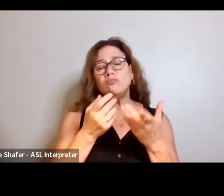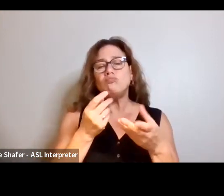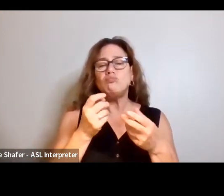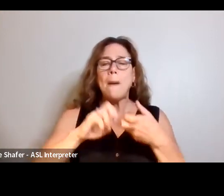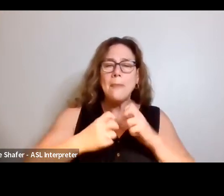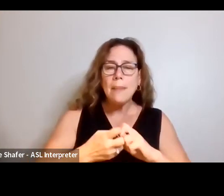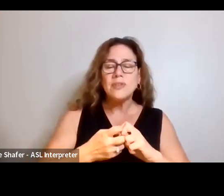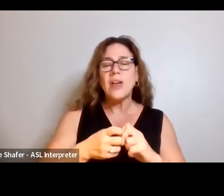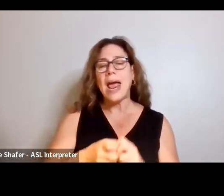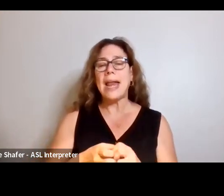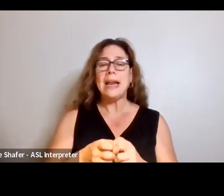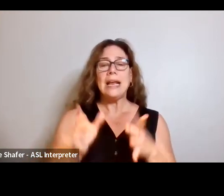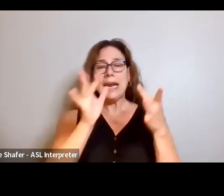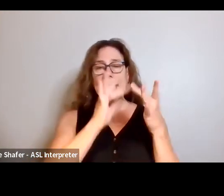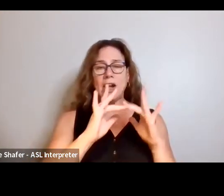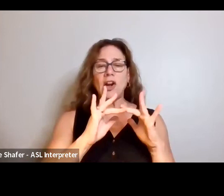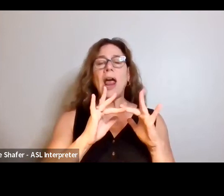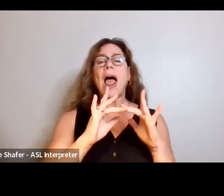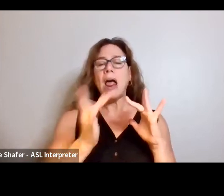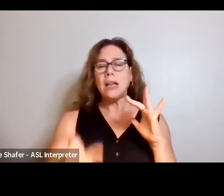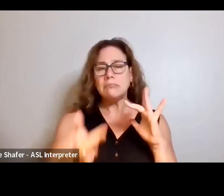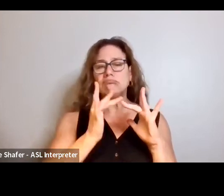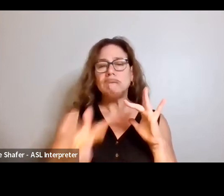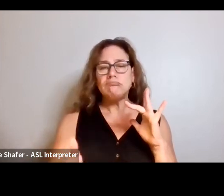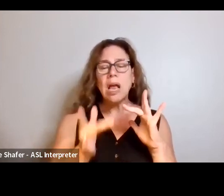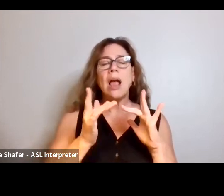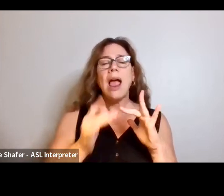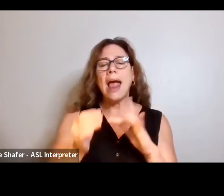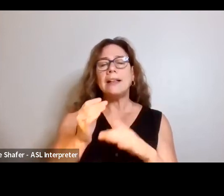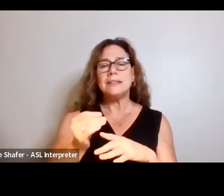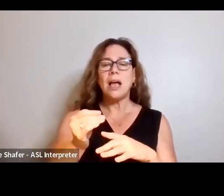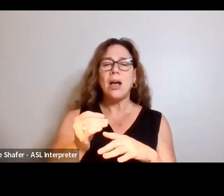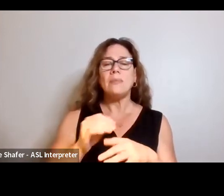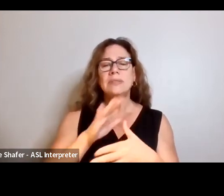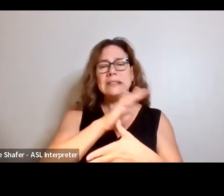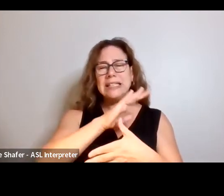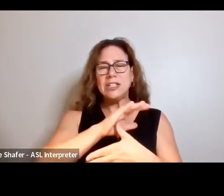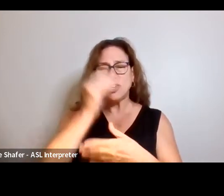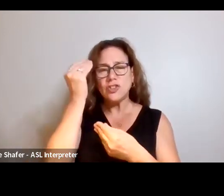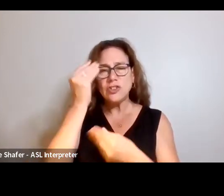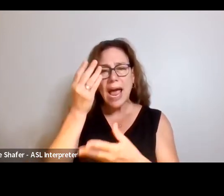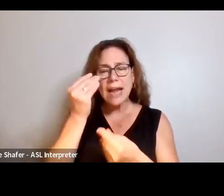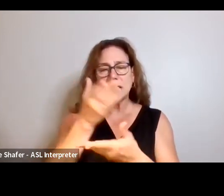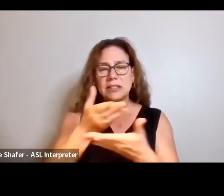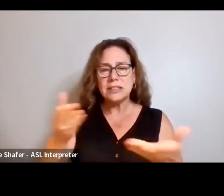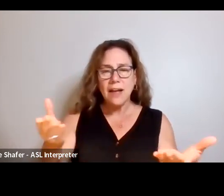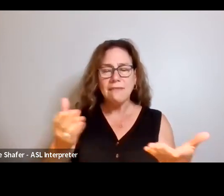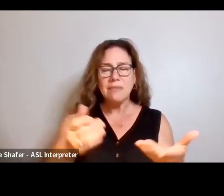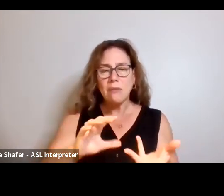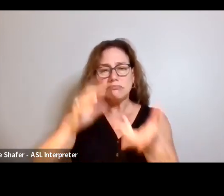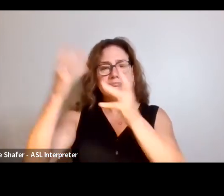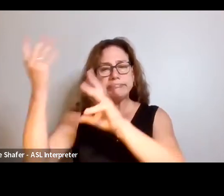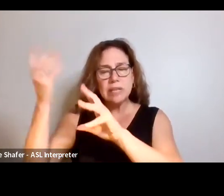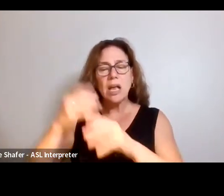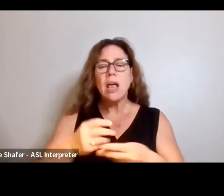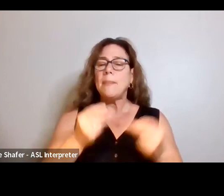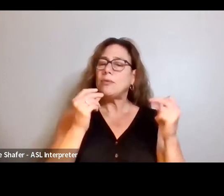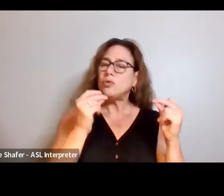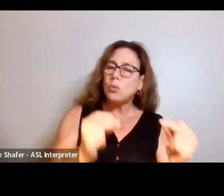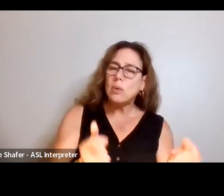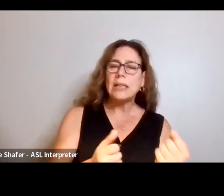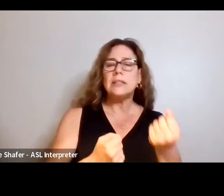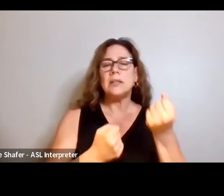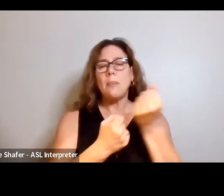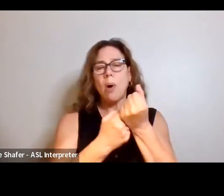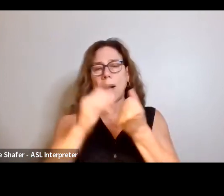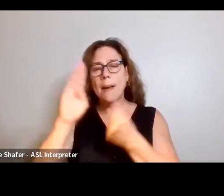and some senior email data stuff that happened. That was quickly supported by Simon and his team. They came